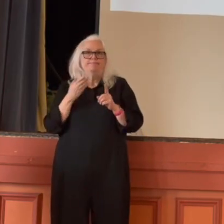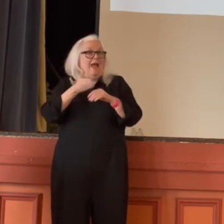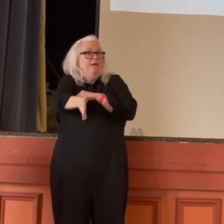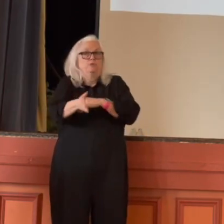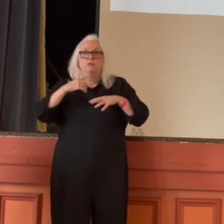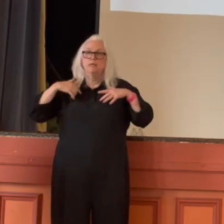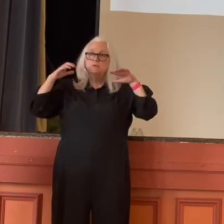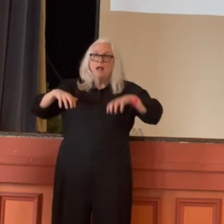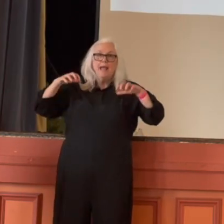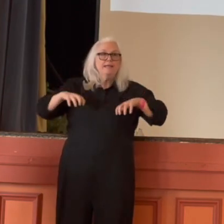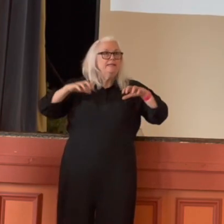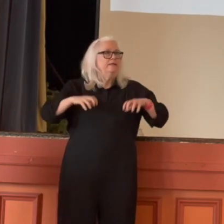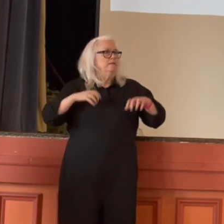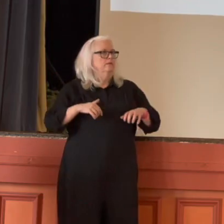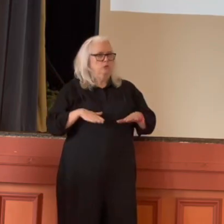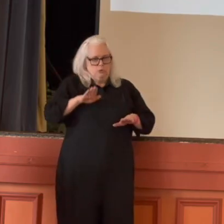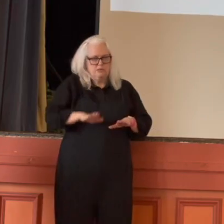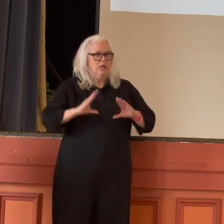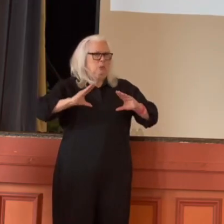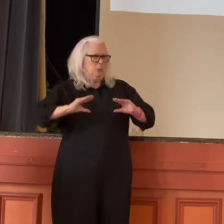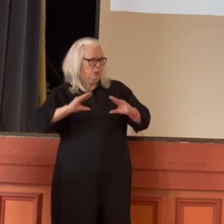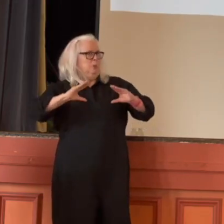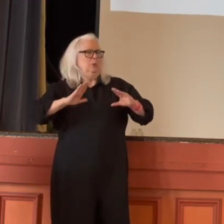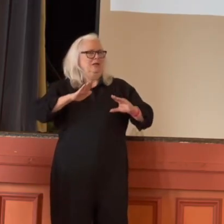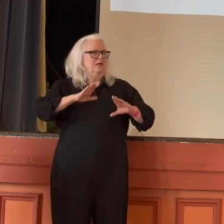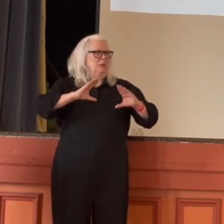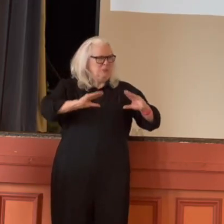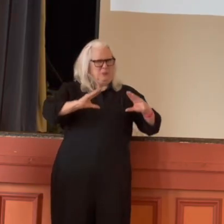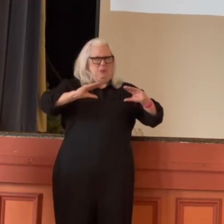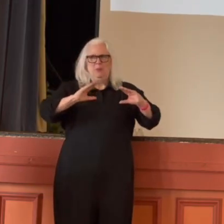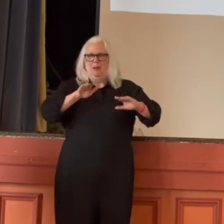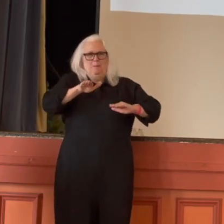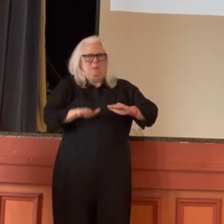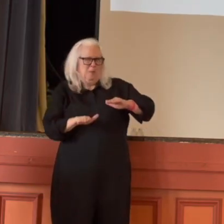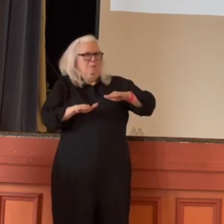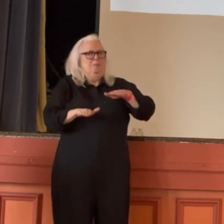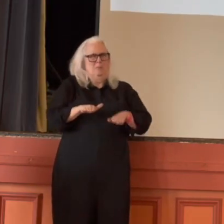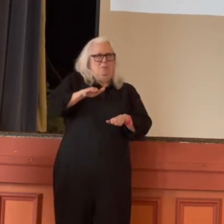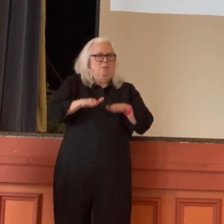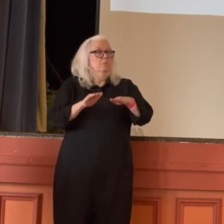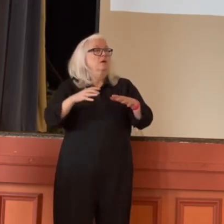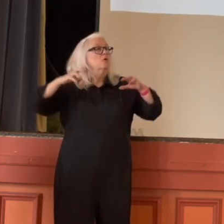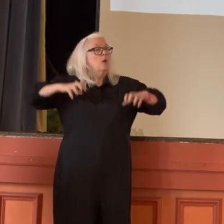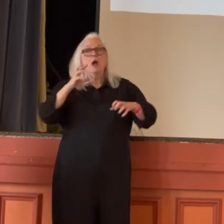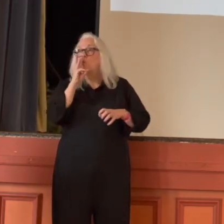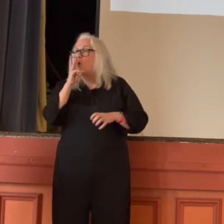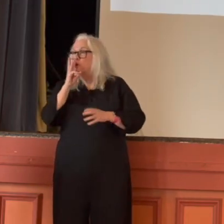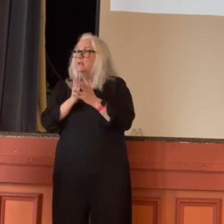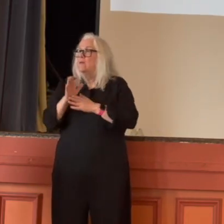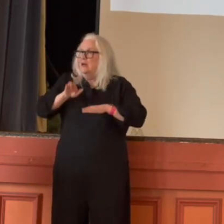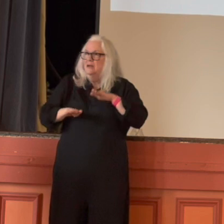be squishy. And not only was there rainwater that people were squishing through, they were also squishing